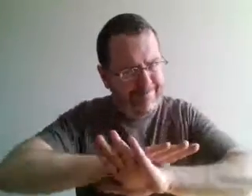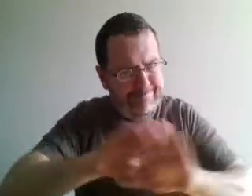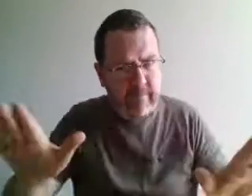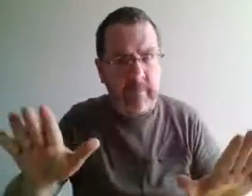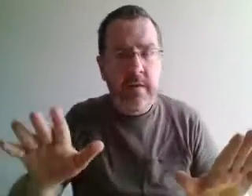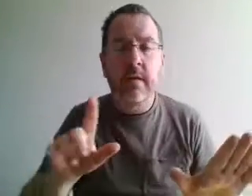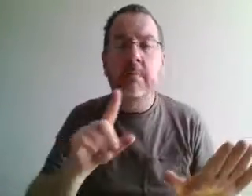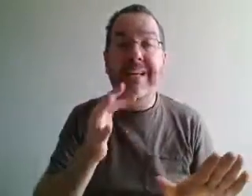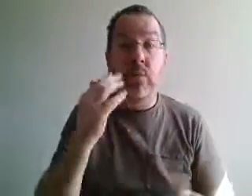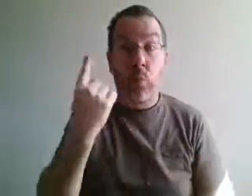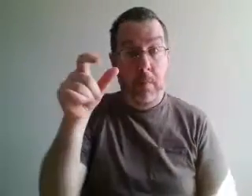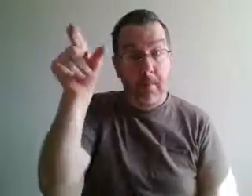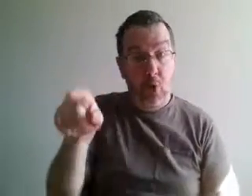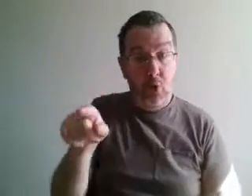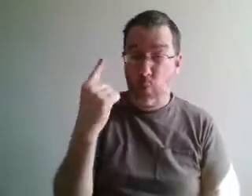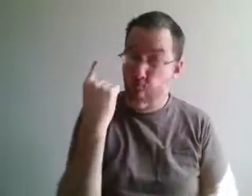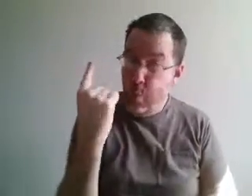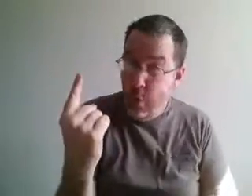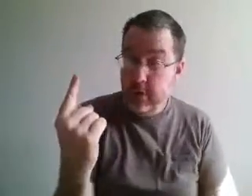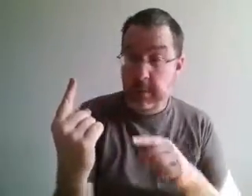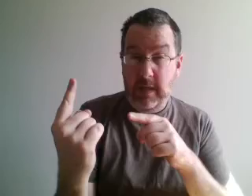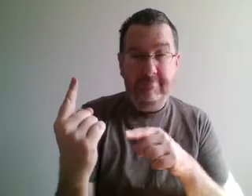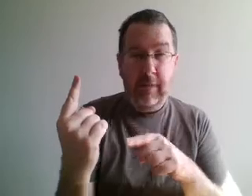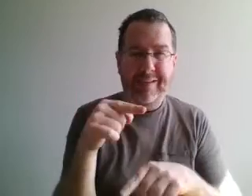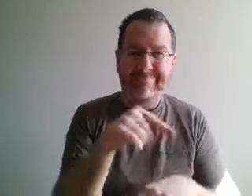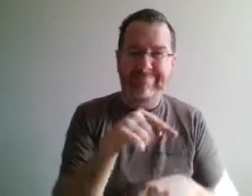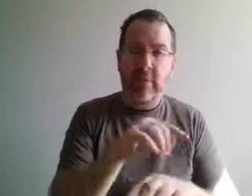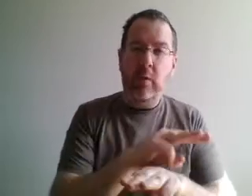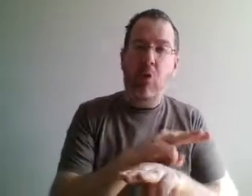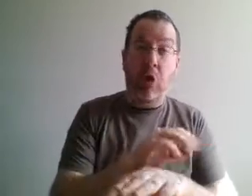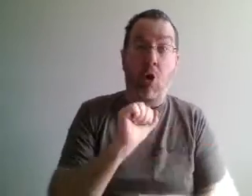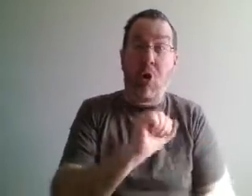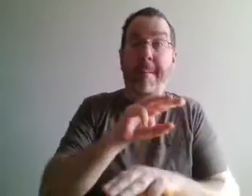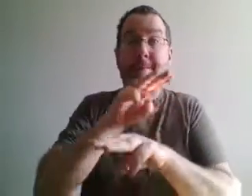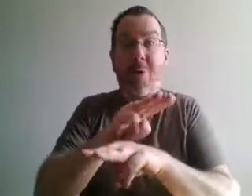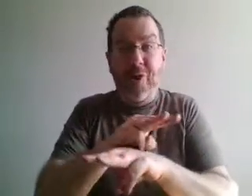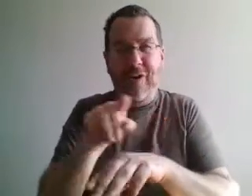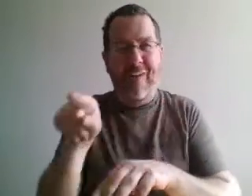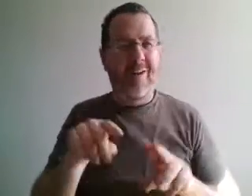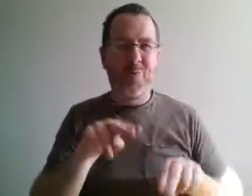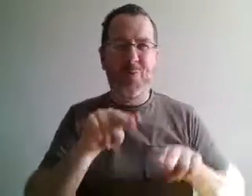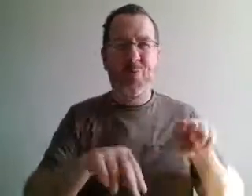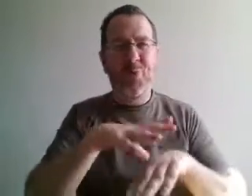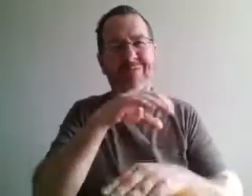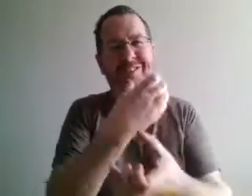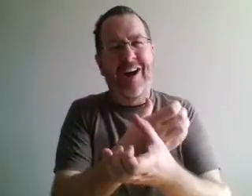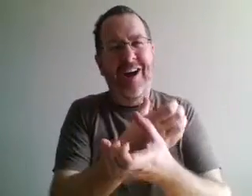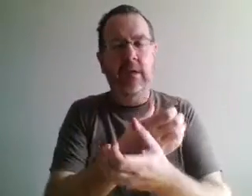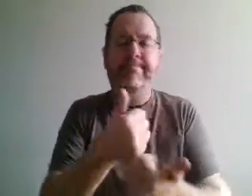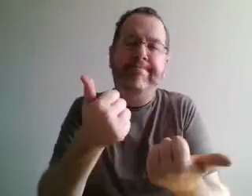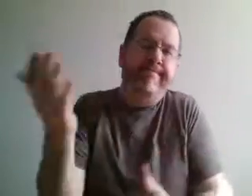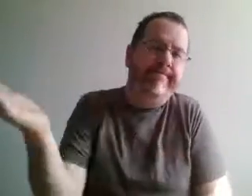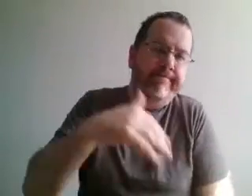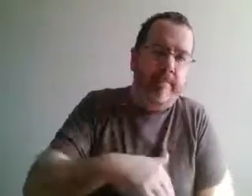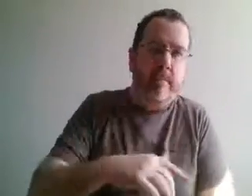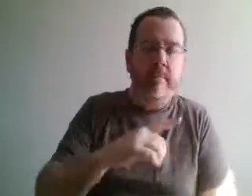person, maybe a mom going to help her with her new grandchild, if they're well, but you really have to keep it very, very tight as to